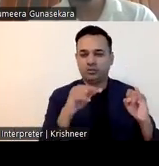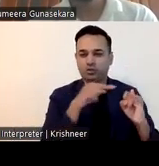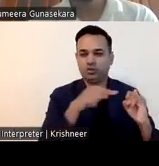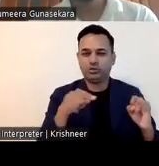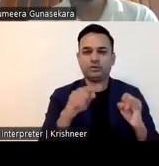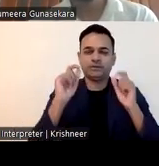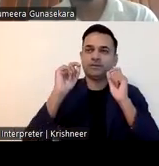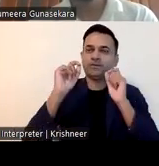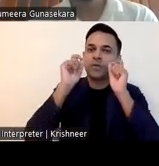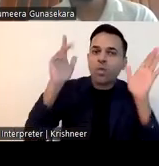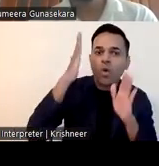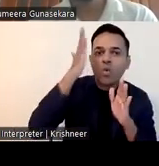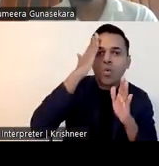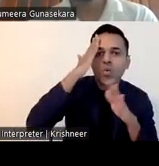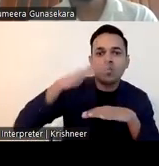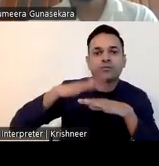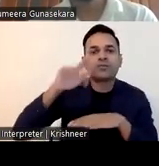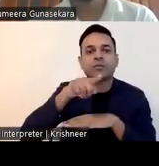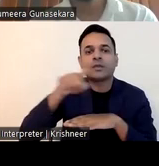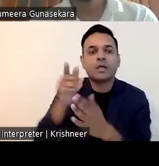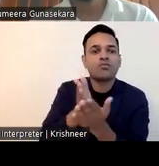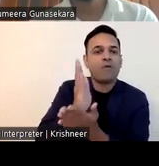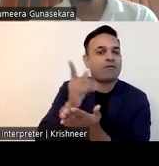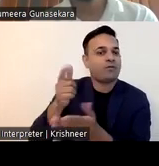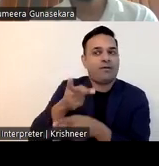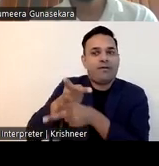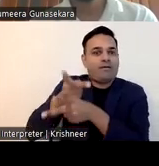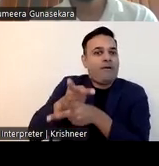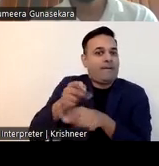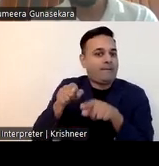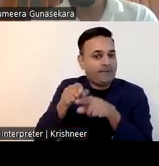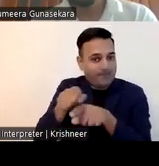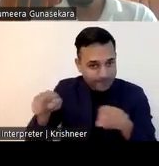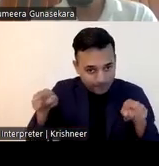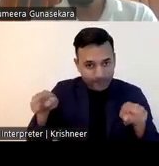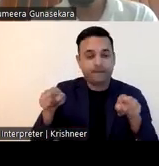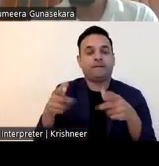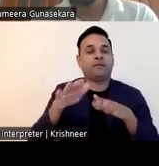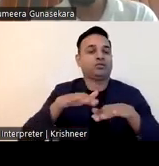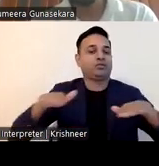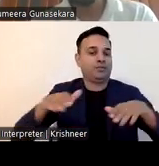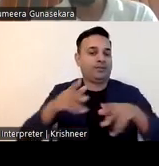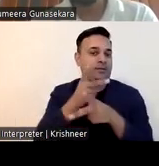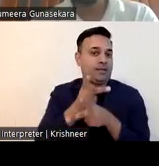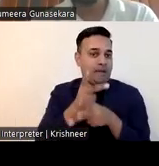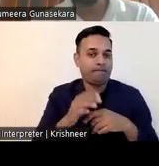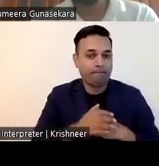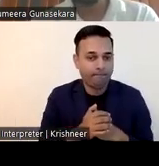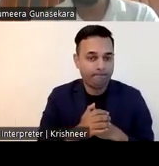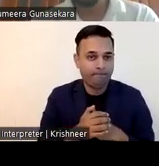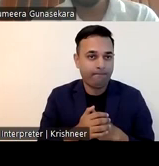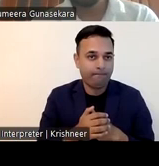So I'm directly going into the points that I'm planning to share here. The local context on Sri Lankan person